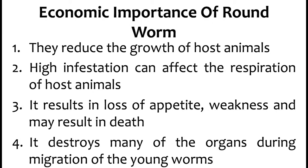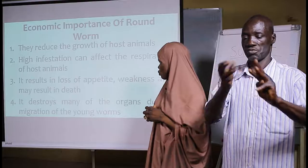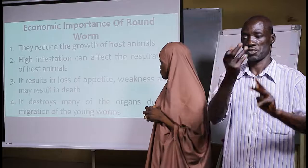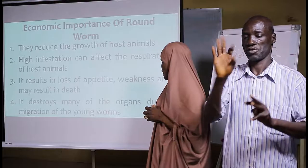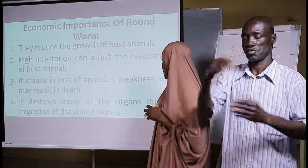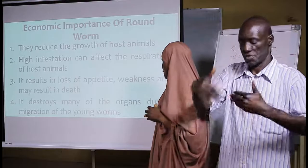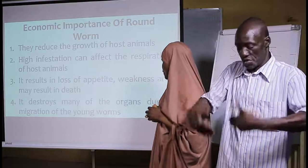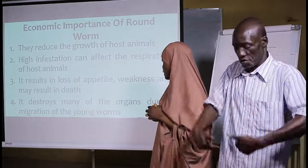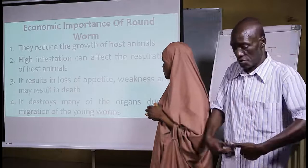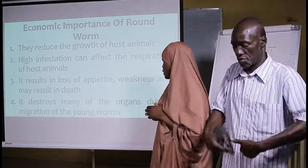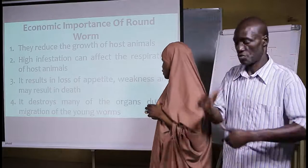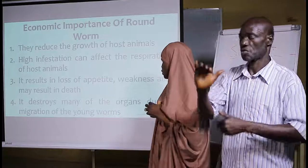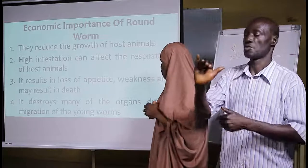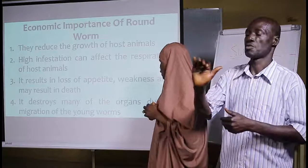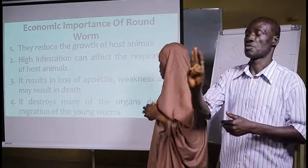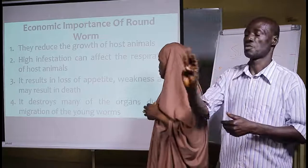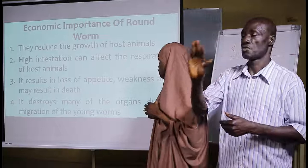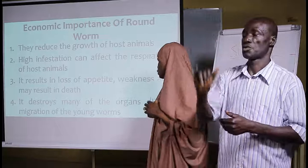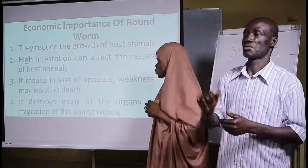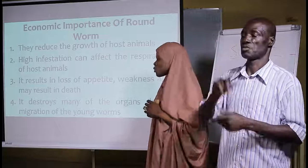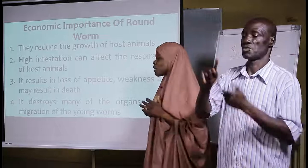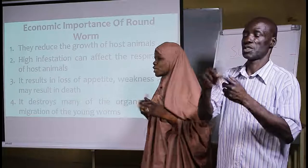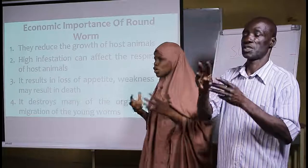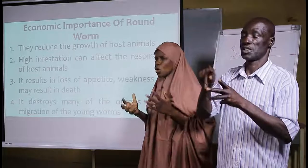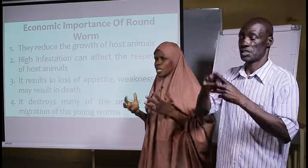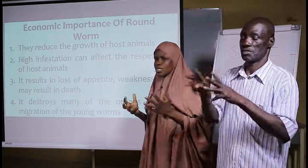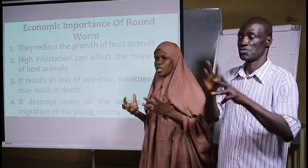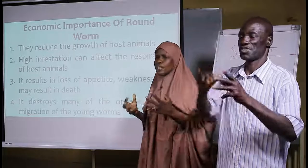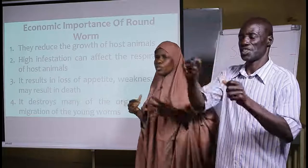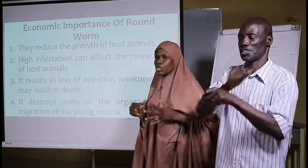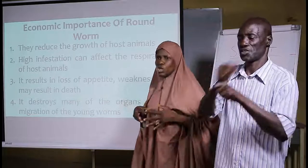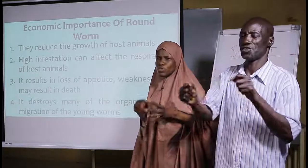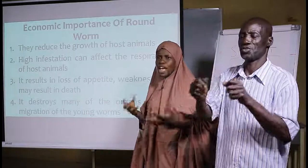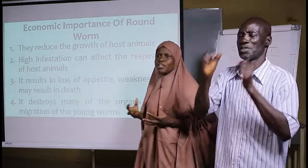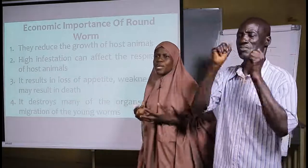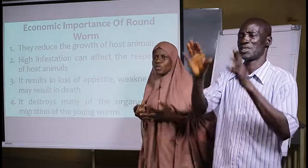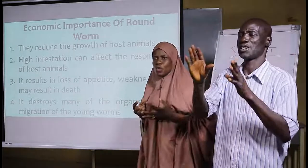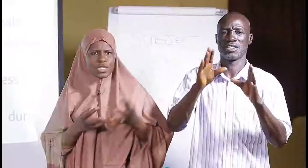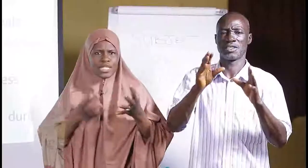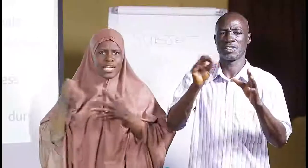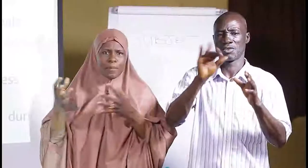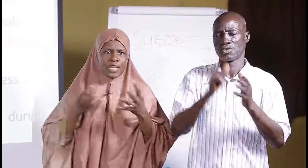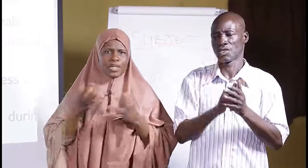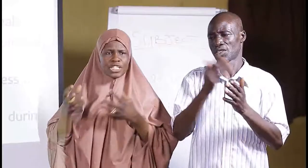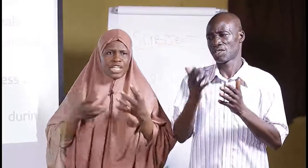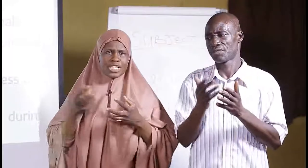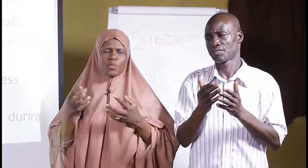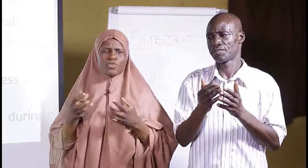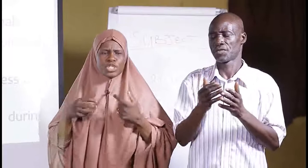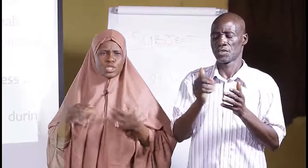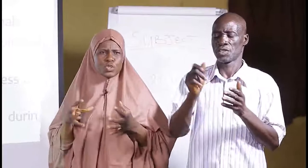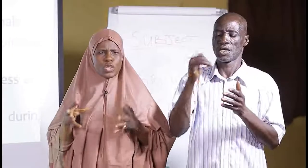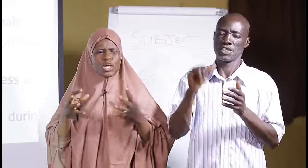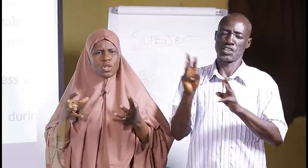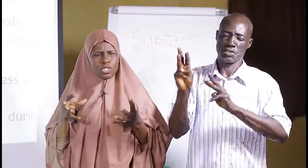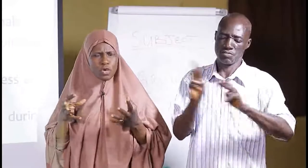When the young worms are migrating, generally they destroy many organs in the body of the animal, because as they are migrating, as they are moving,